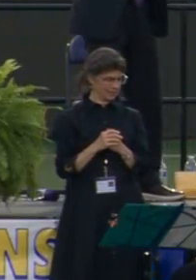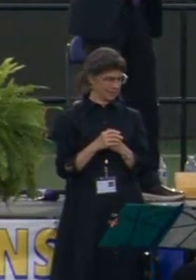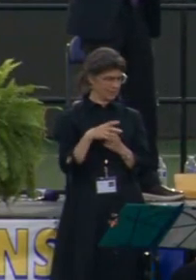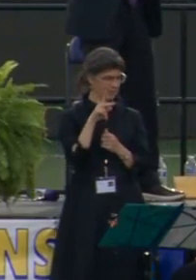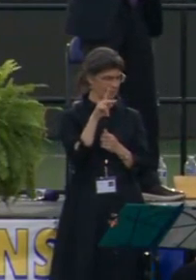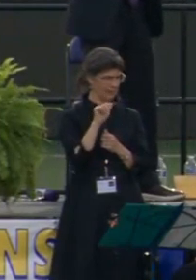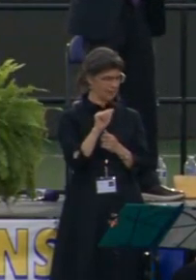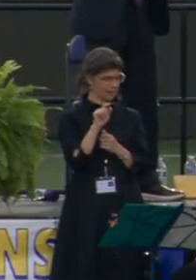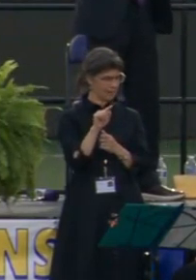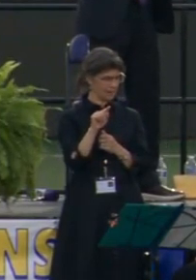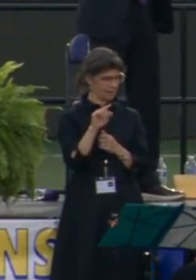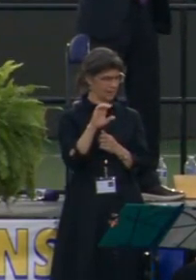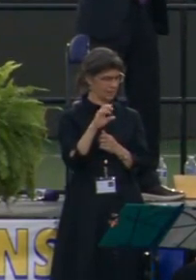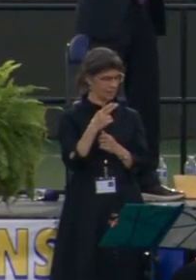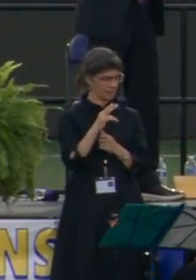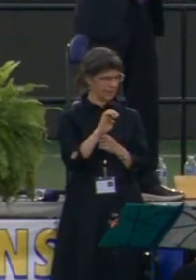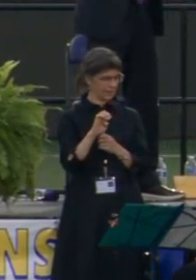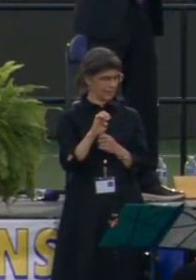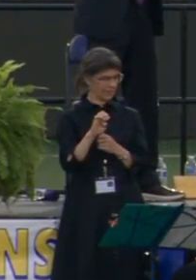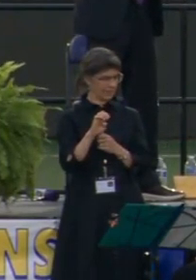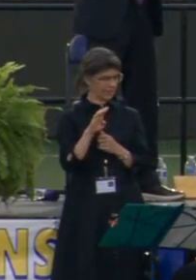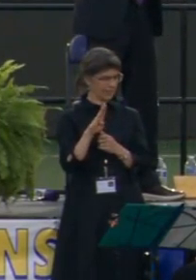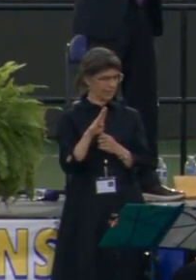Kachip David Ganjui.